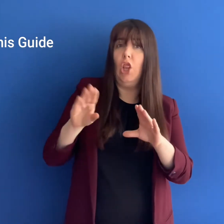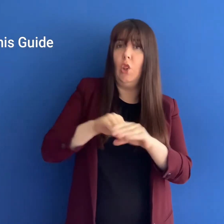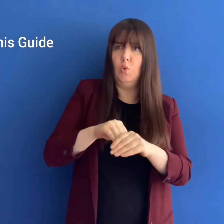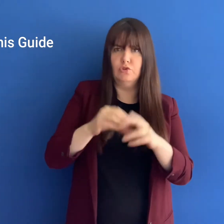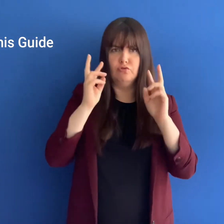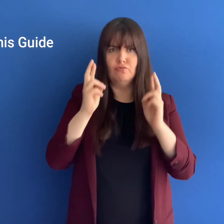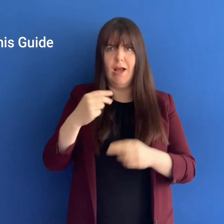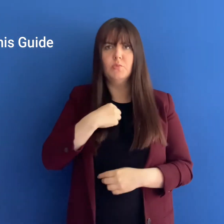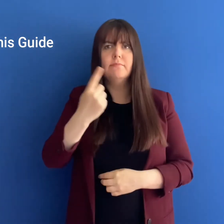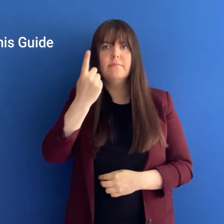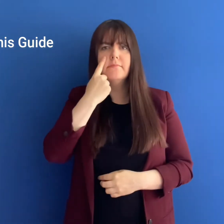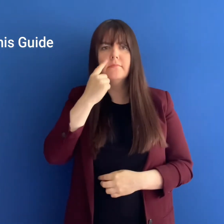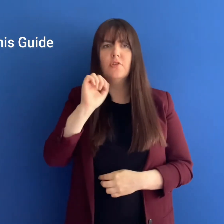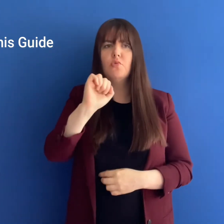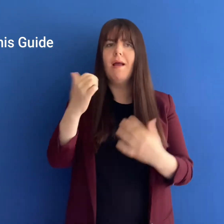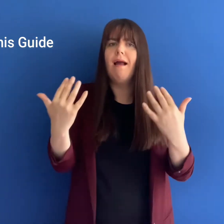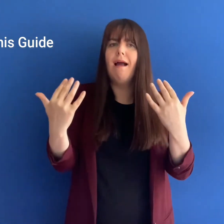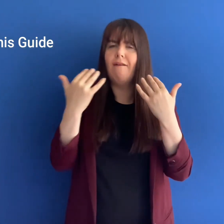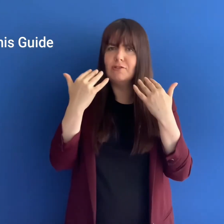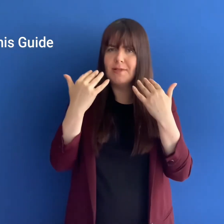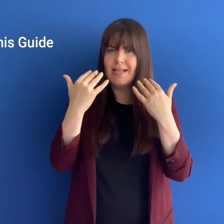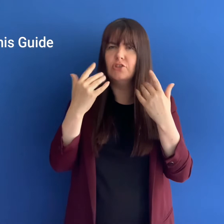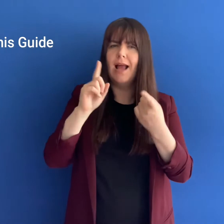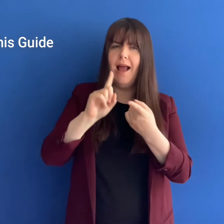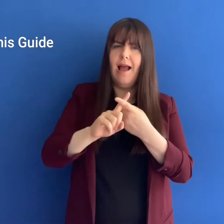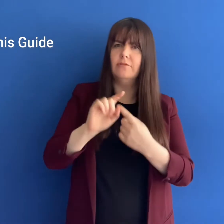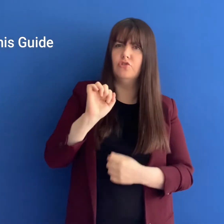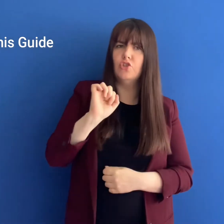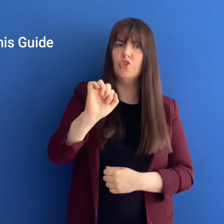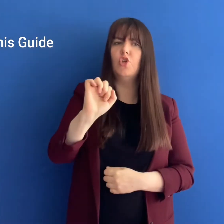your rights, including your right to see your information,